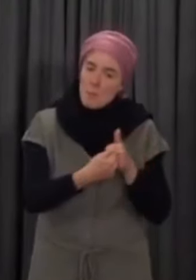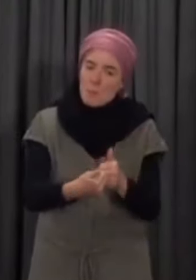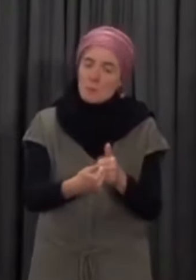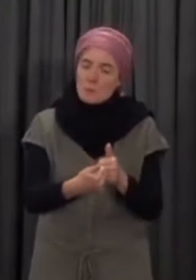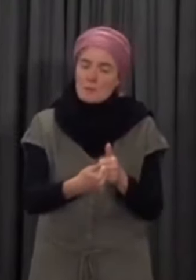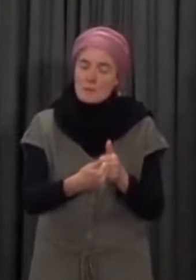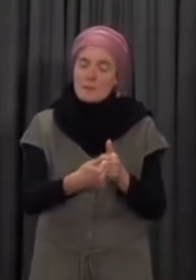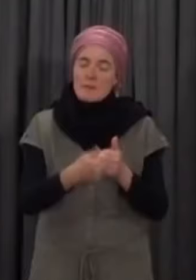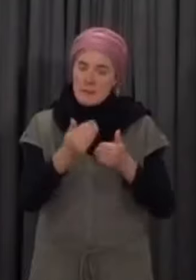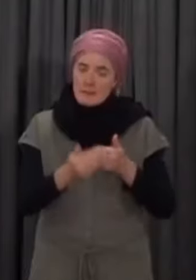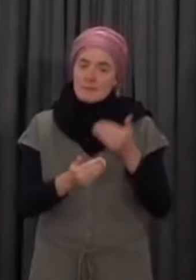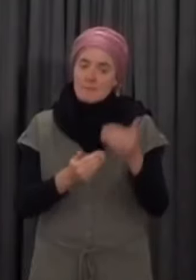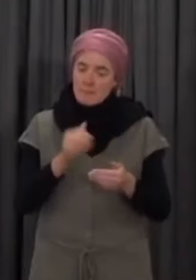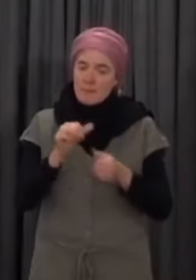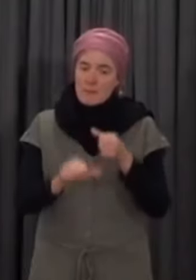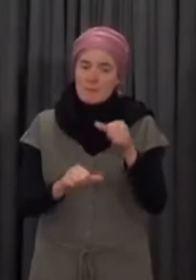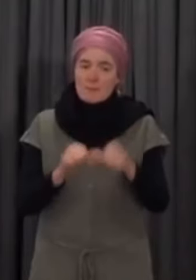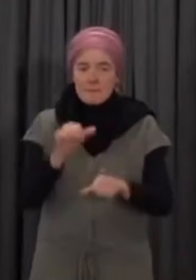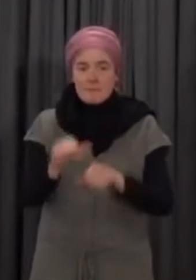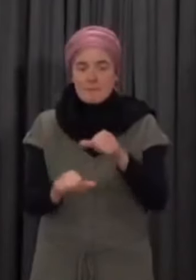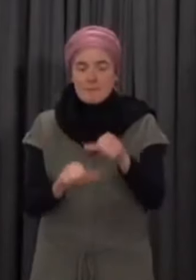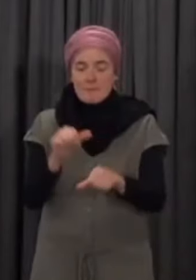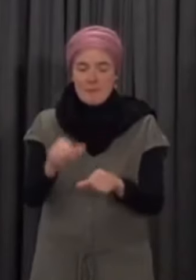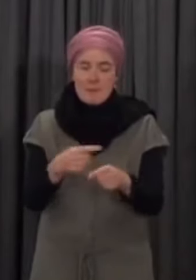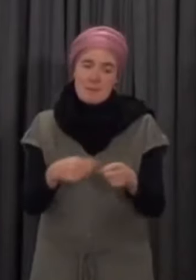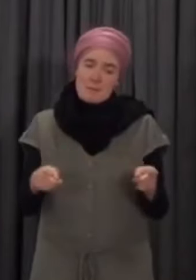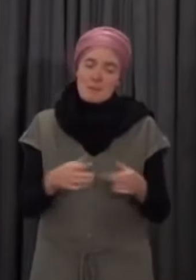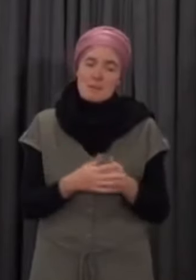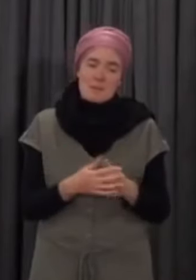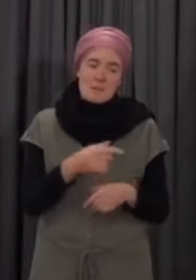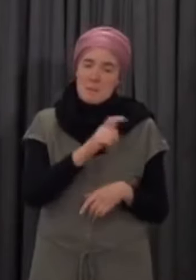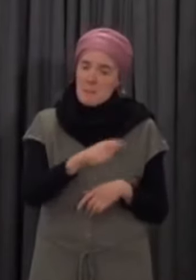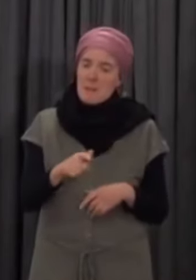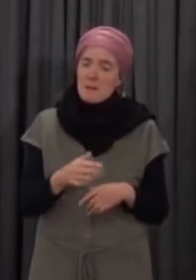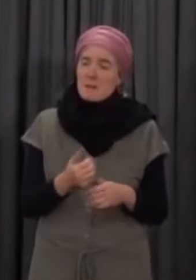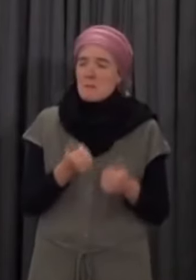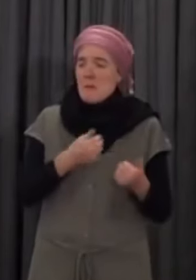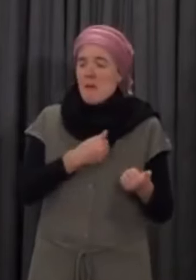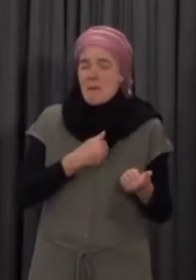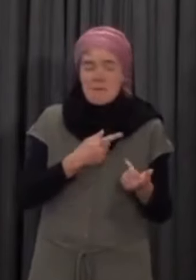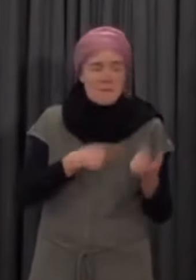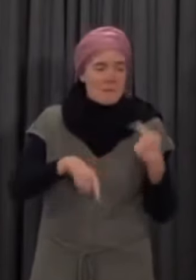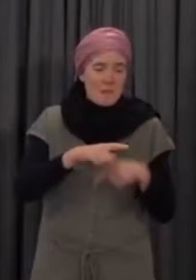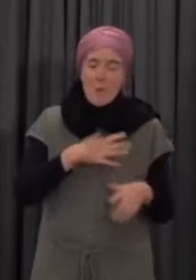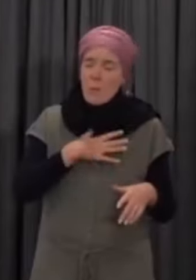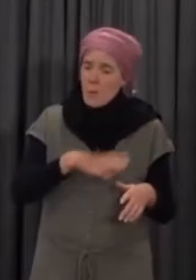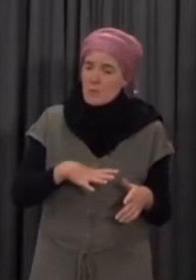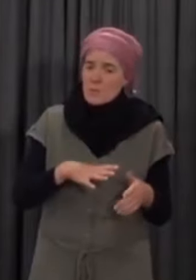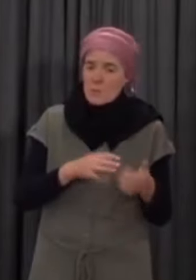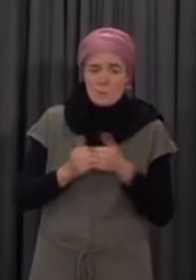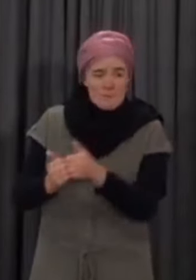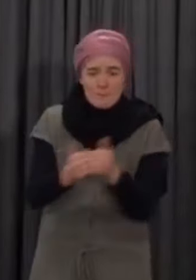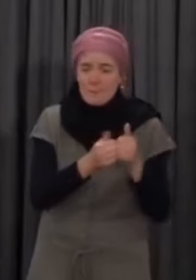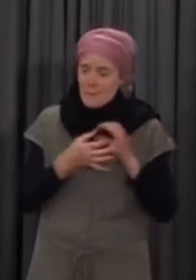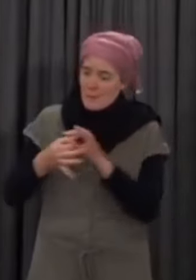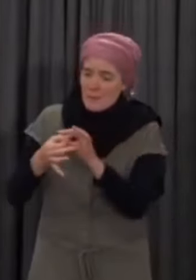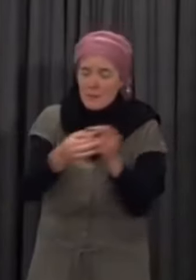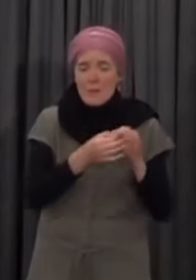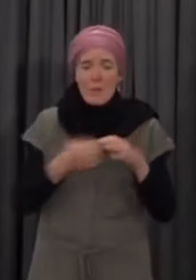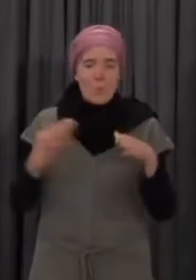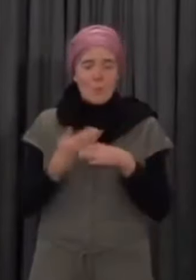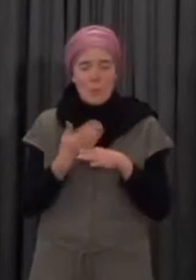on that enormous reservoir of willingness there is in Wales to act collectively to solve common